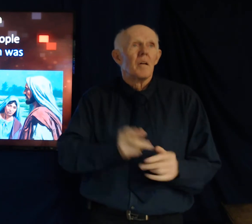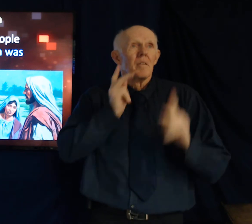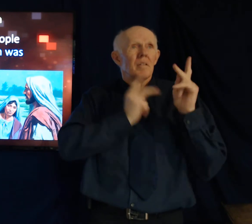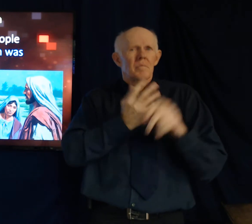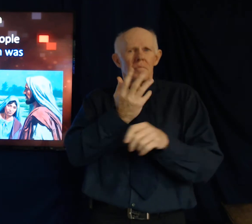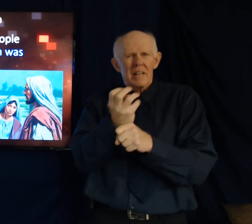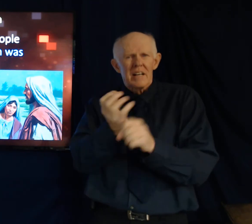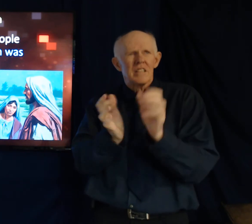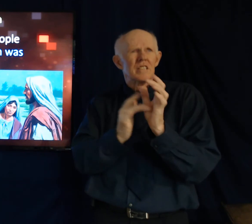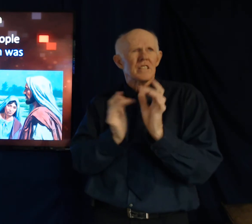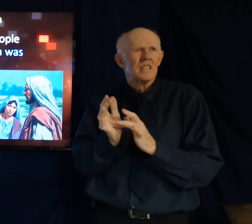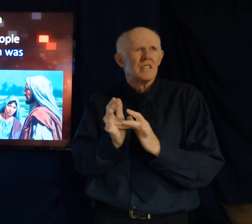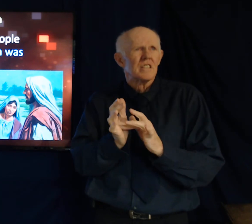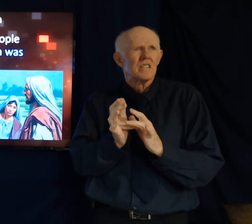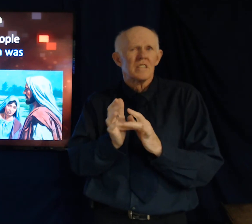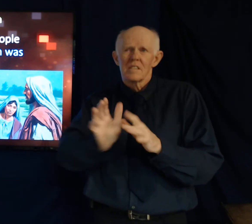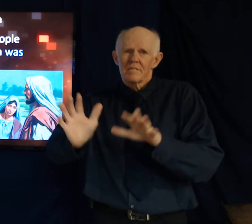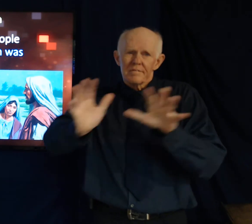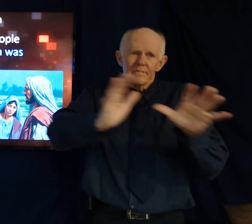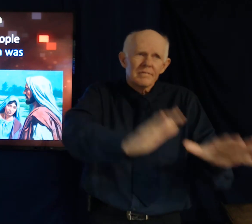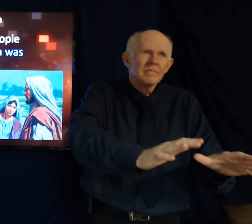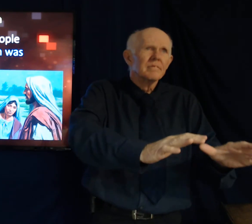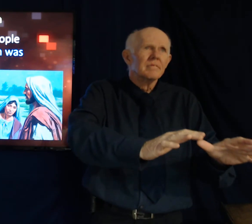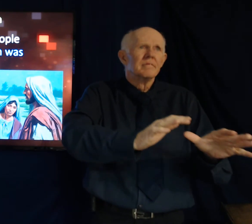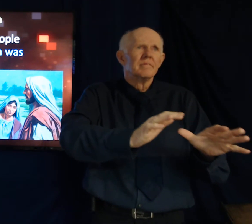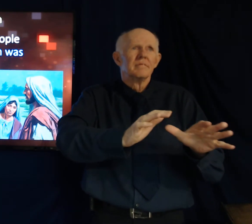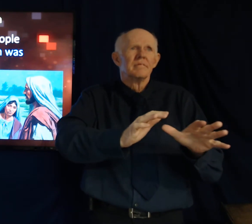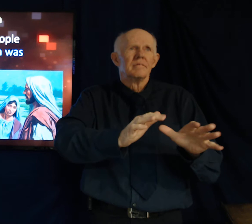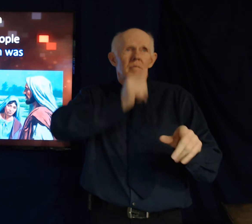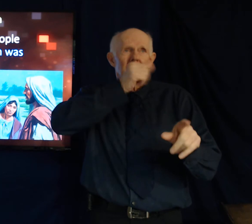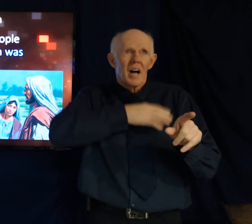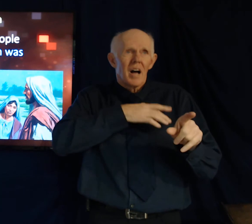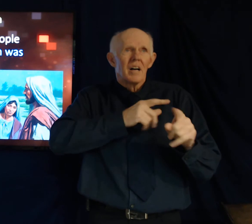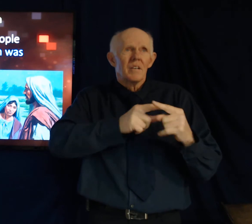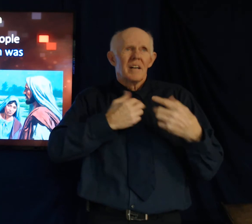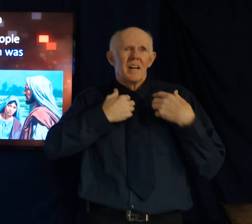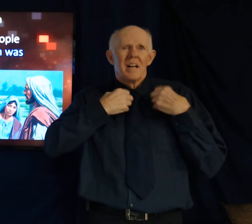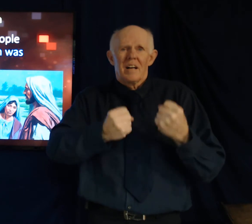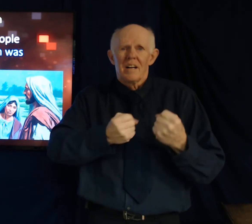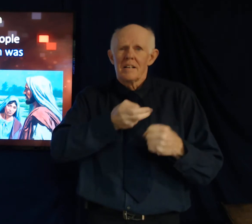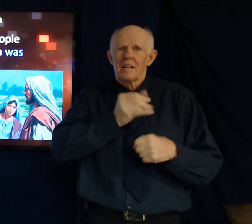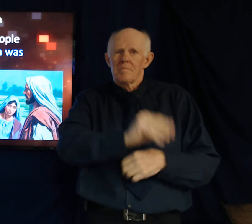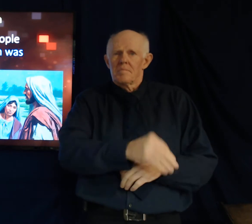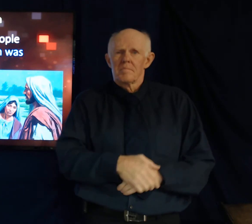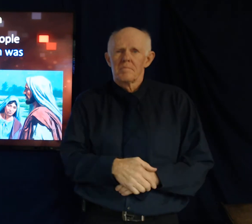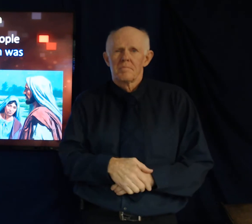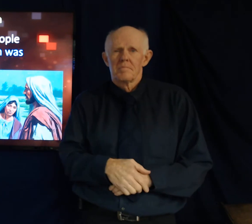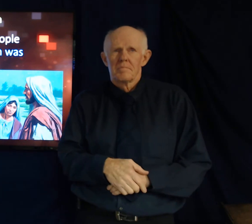The people begged Jesus to put his hands on the man to heal him.